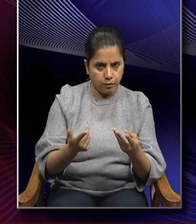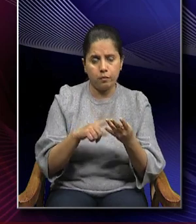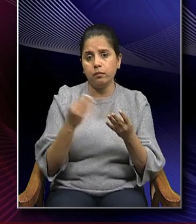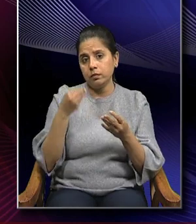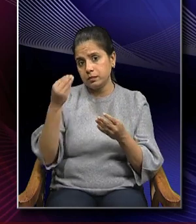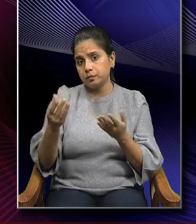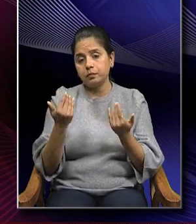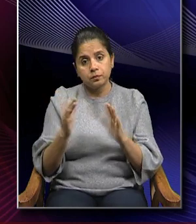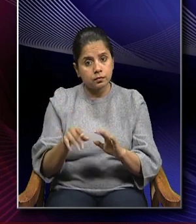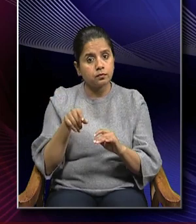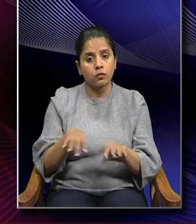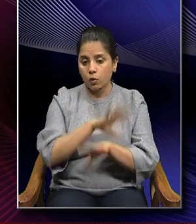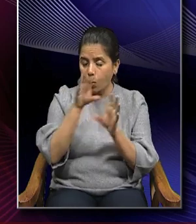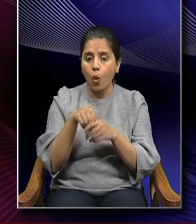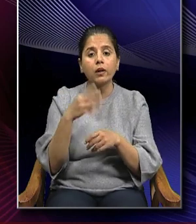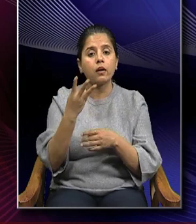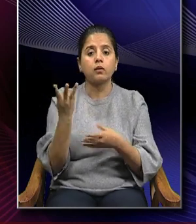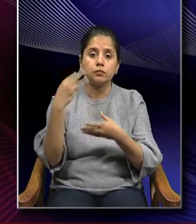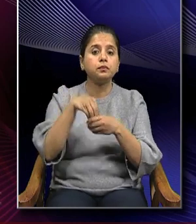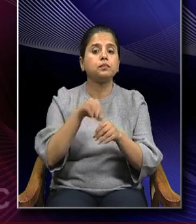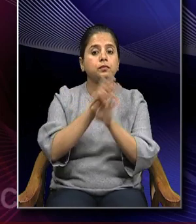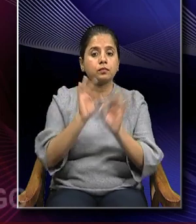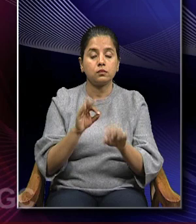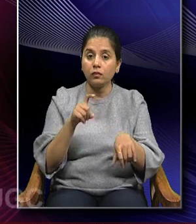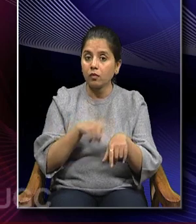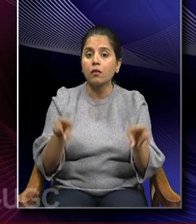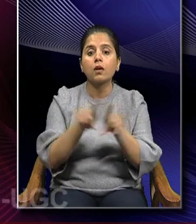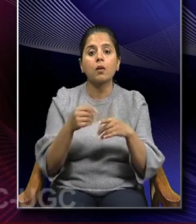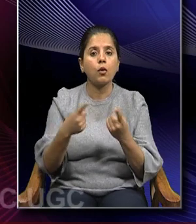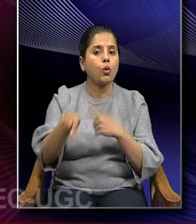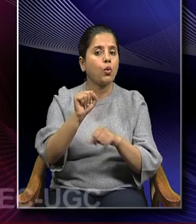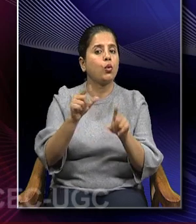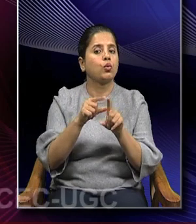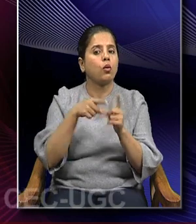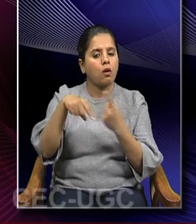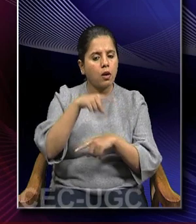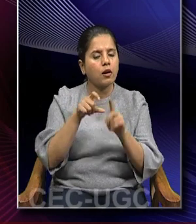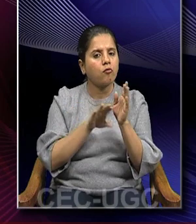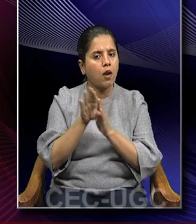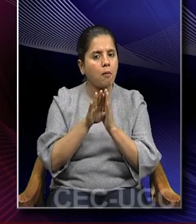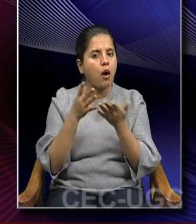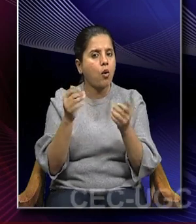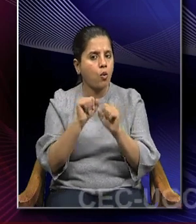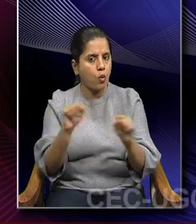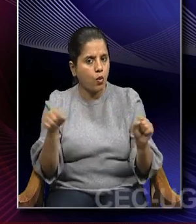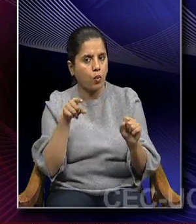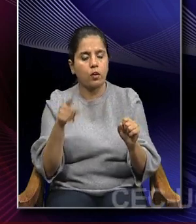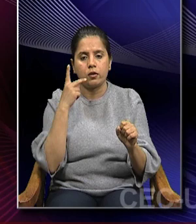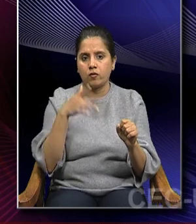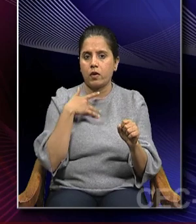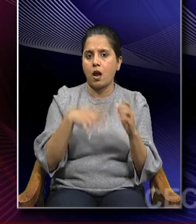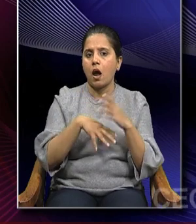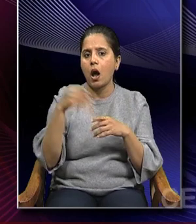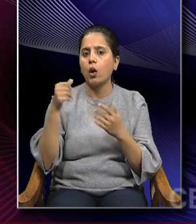it is combination of all three. That at the same time you are doing your own internal development, you are resorting to